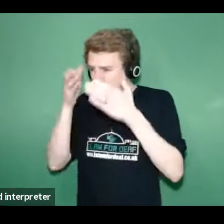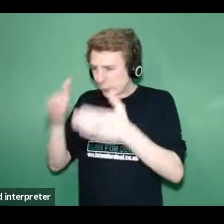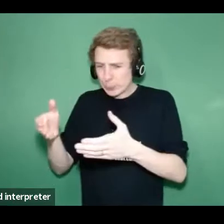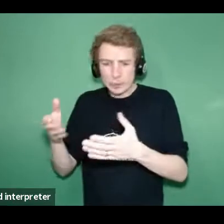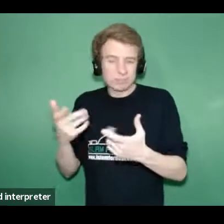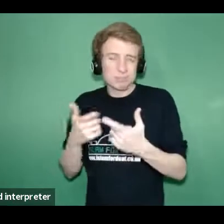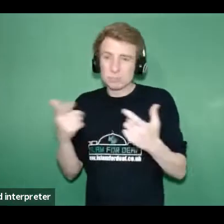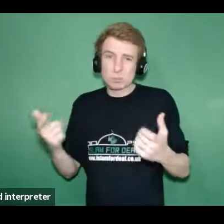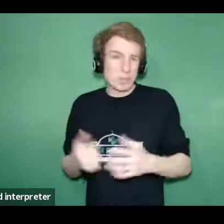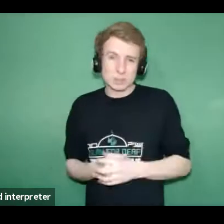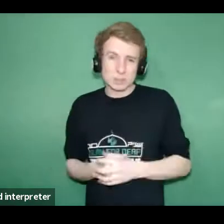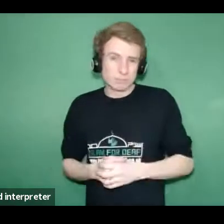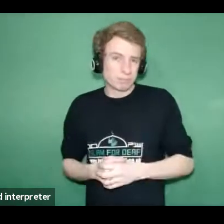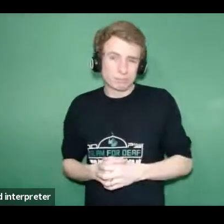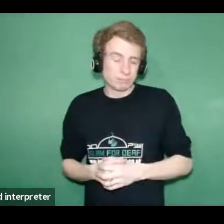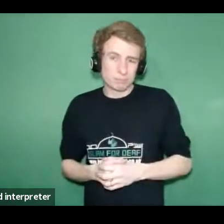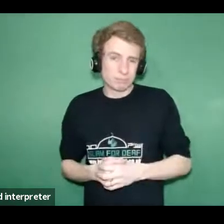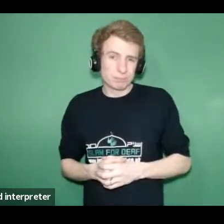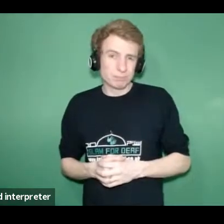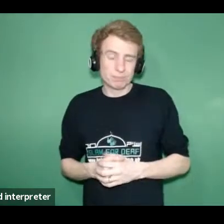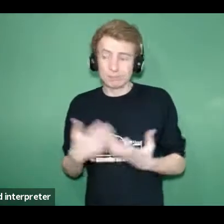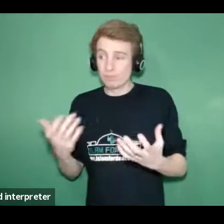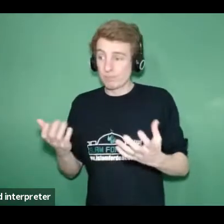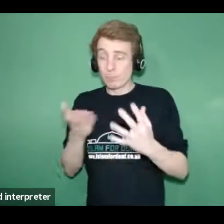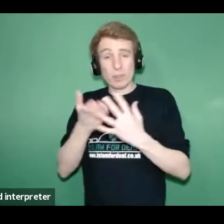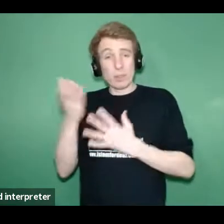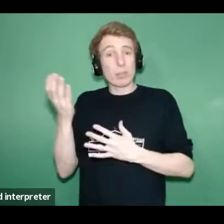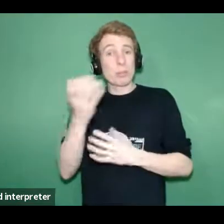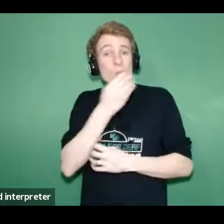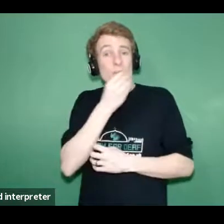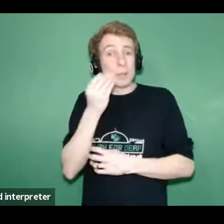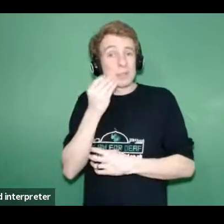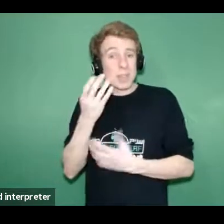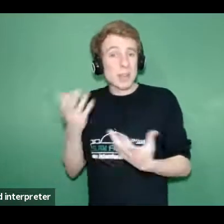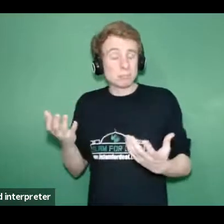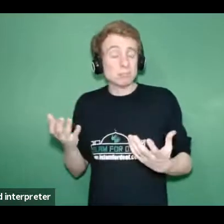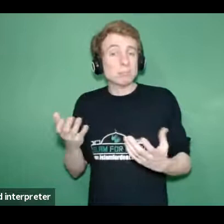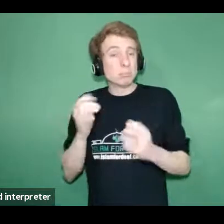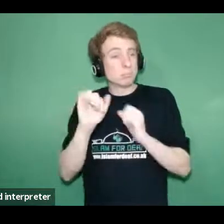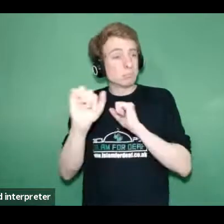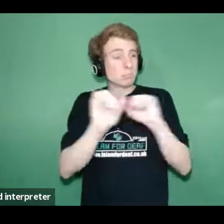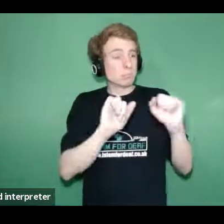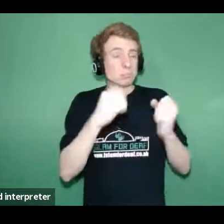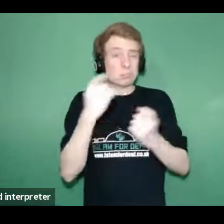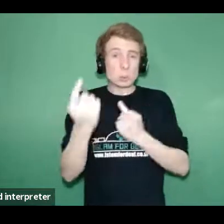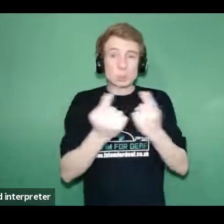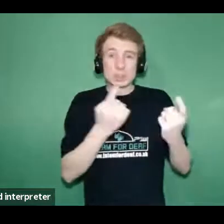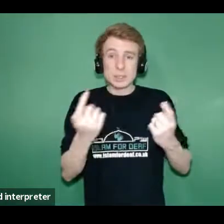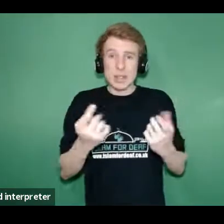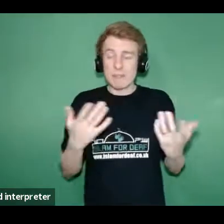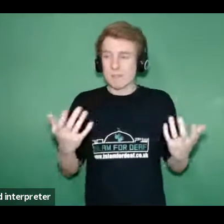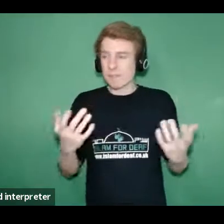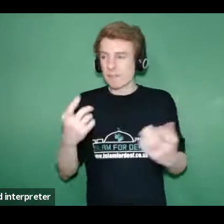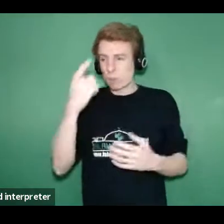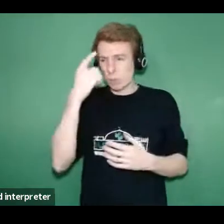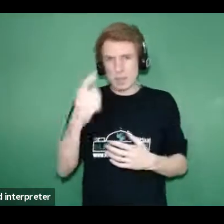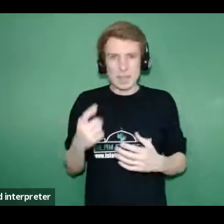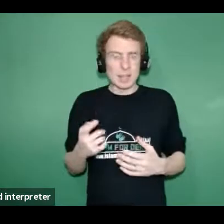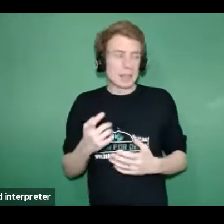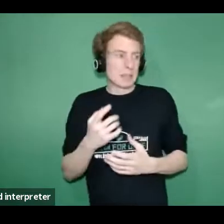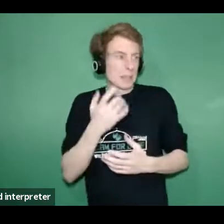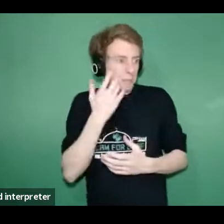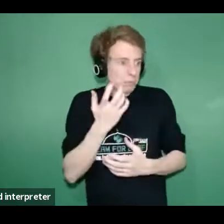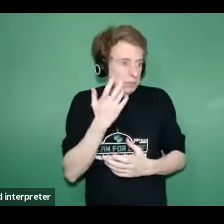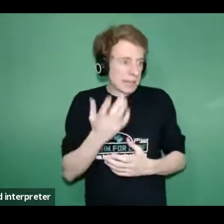to this. So during the month of Ramadan, to spend the whole day talking about food